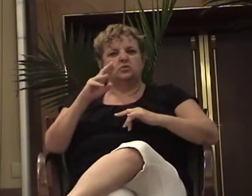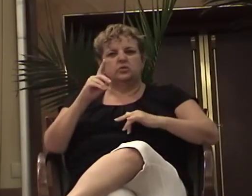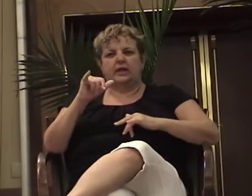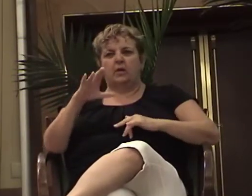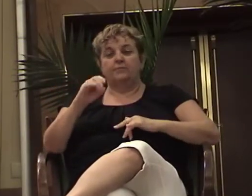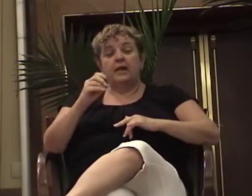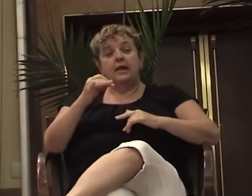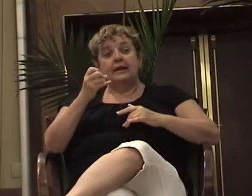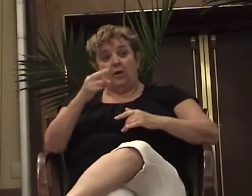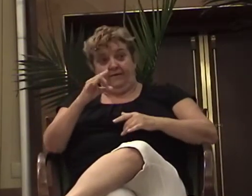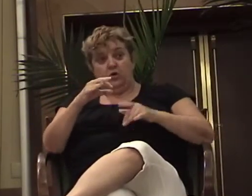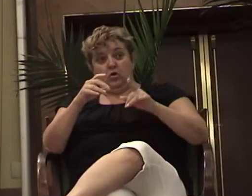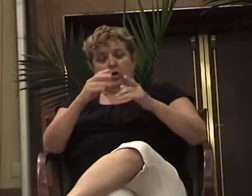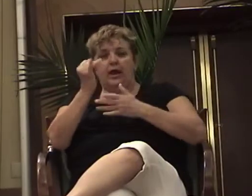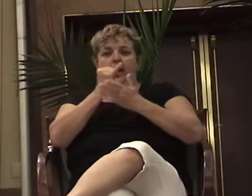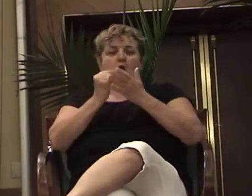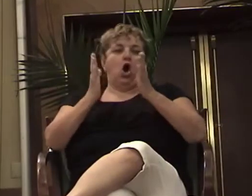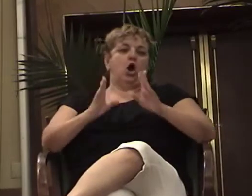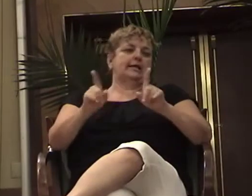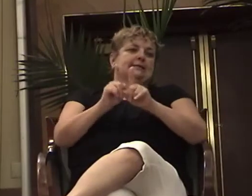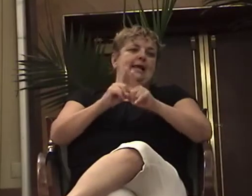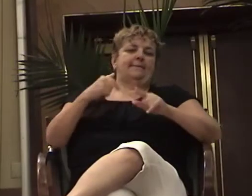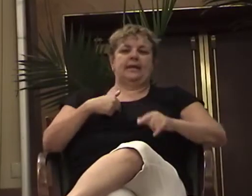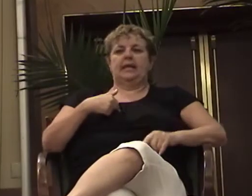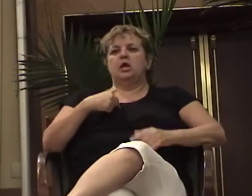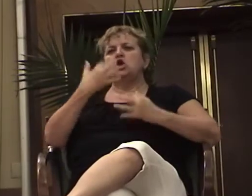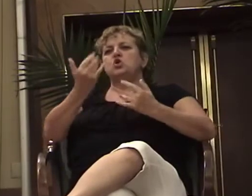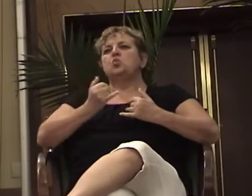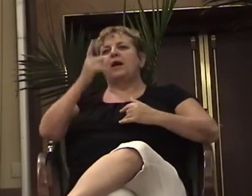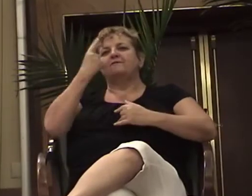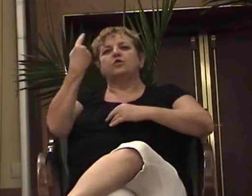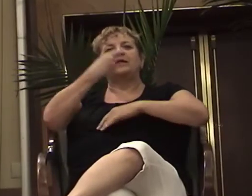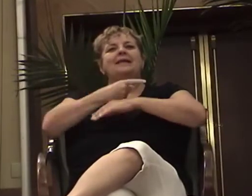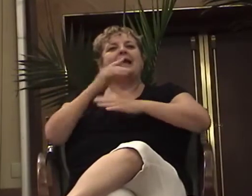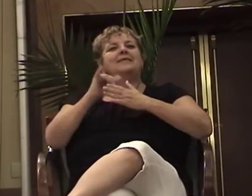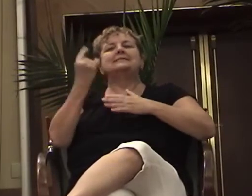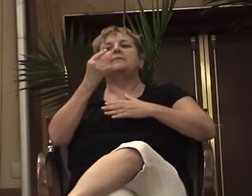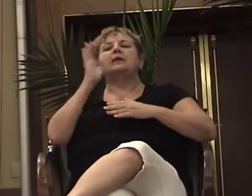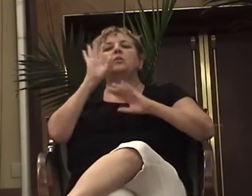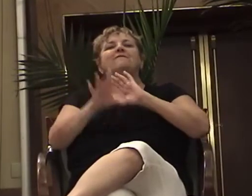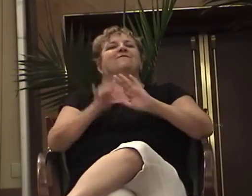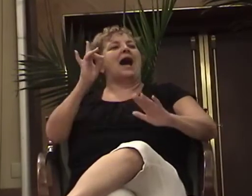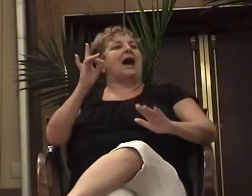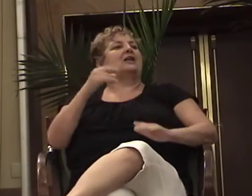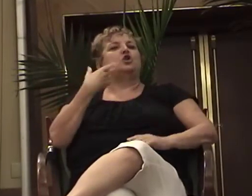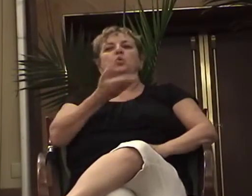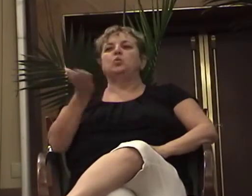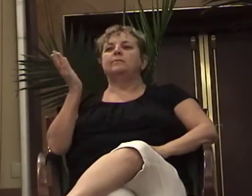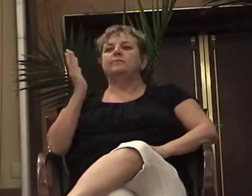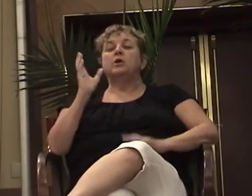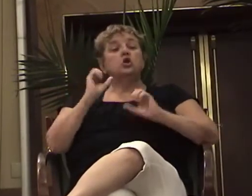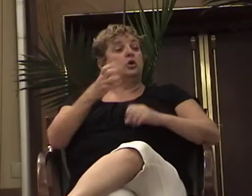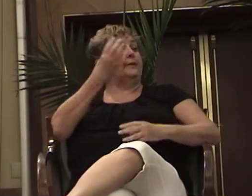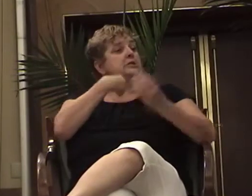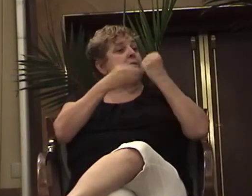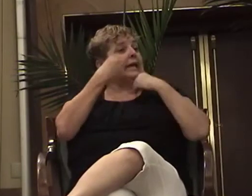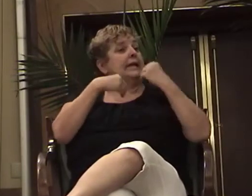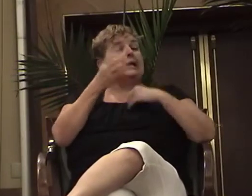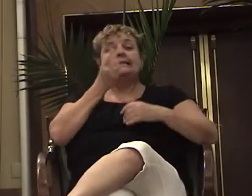wait for the day when somebody just is going to discover you. You could be just eating dinner, and they just look at you and